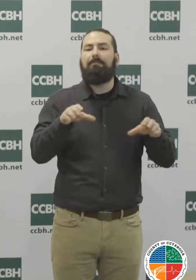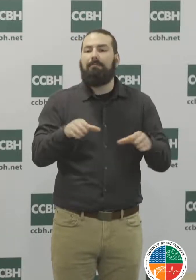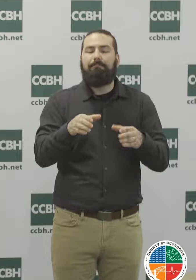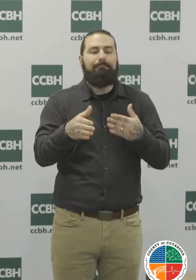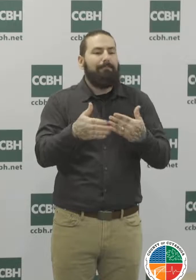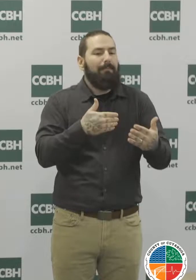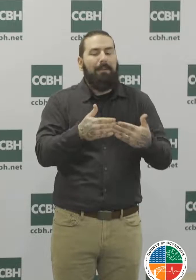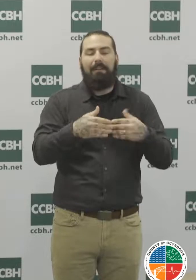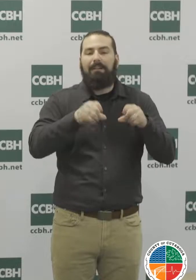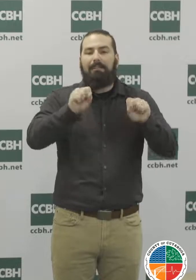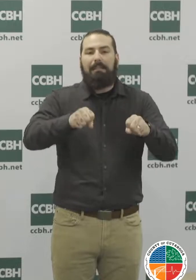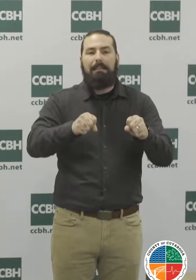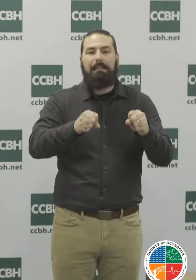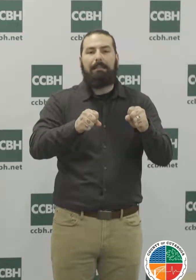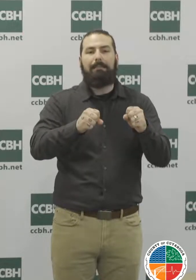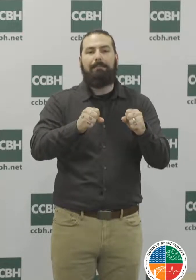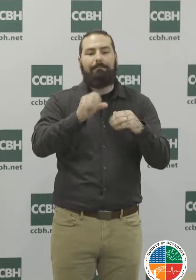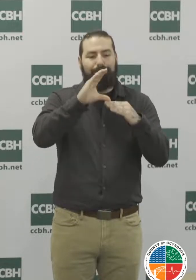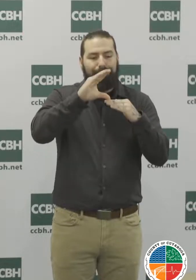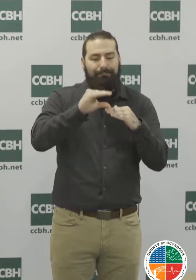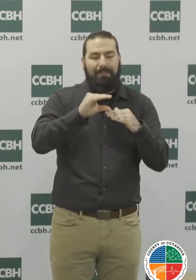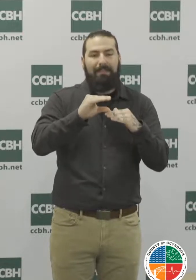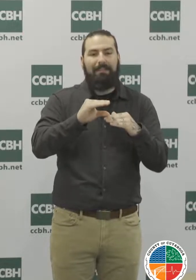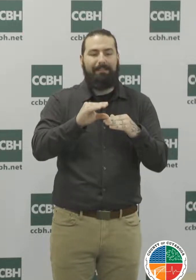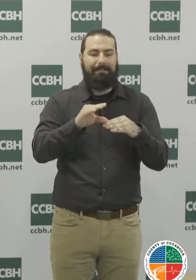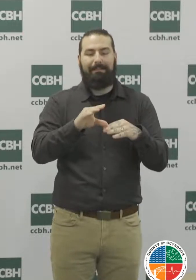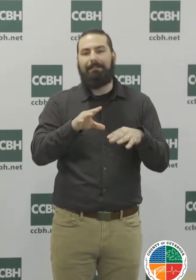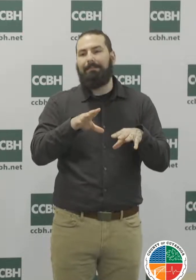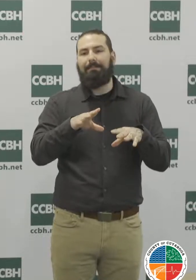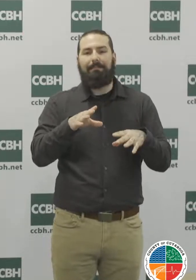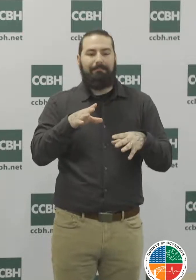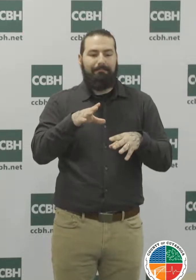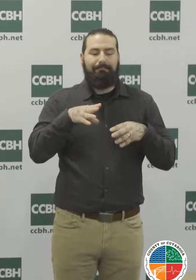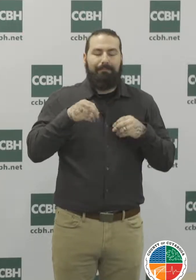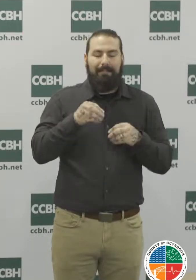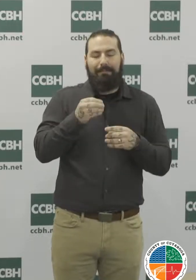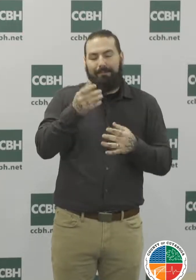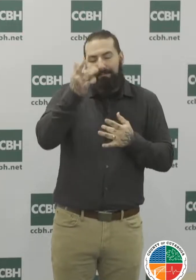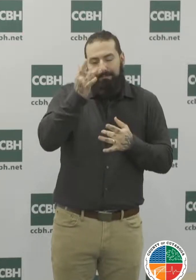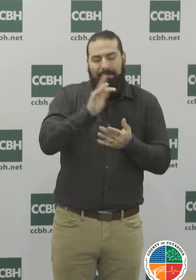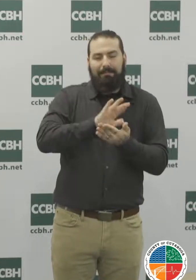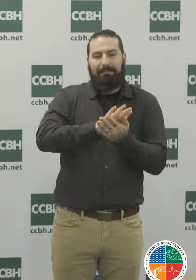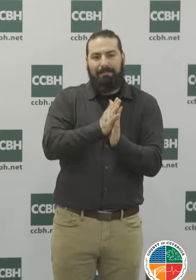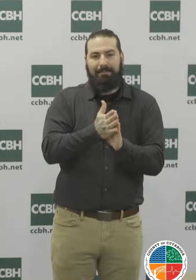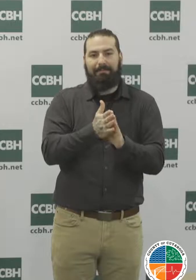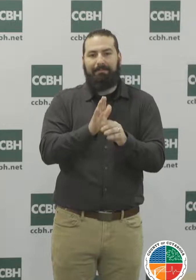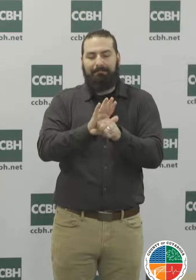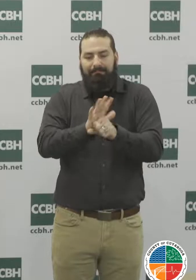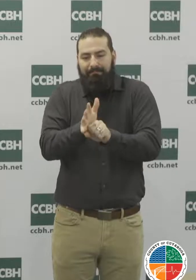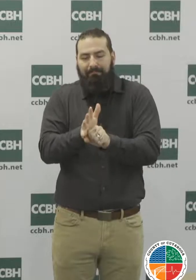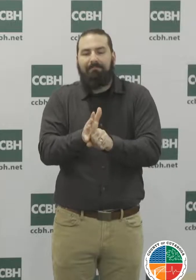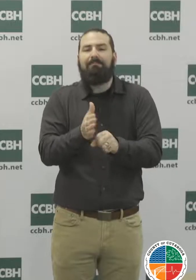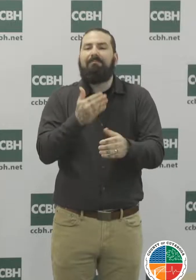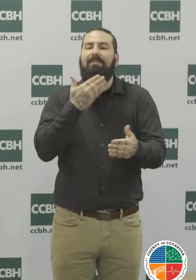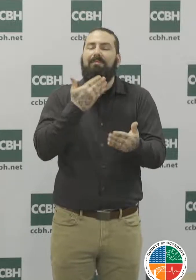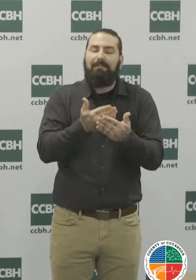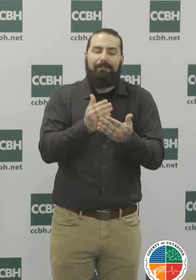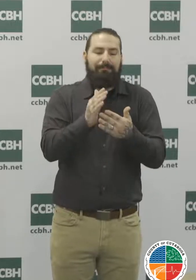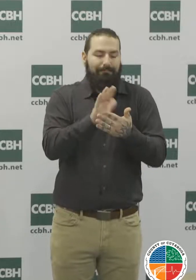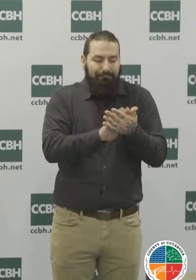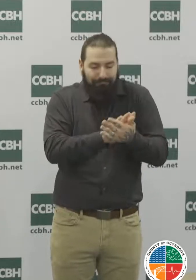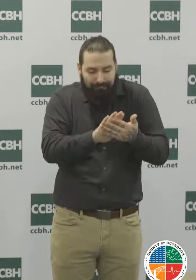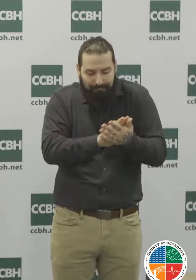to reduce our risks of acquiring COVID-19, like good hand washing, continuing to wear